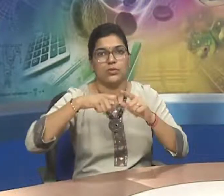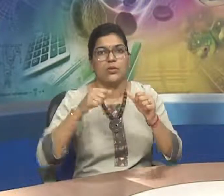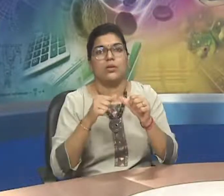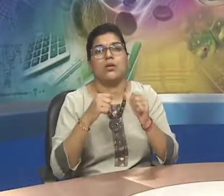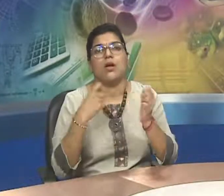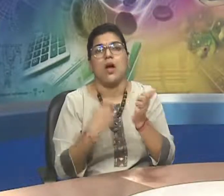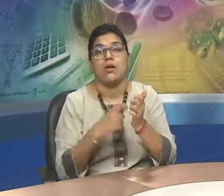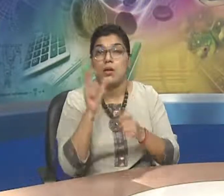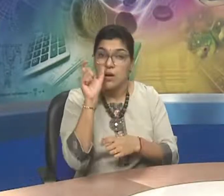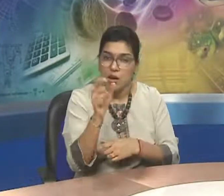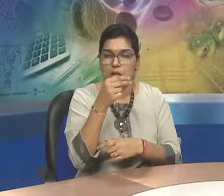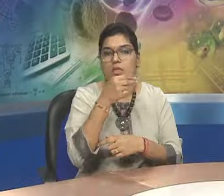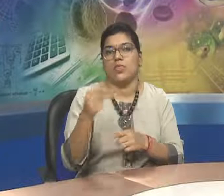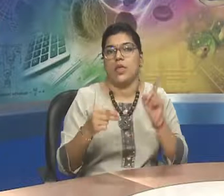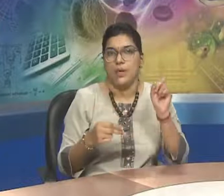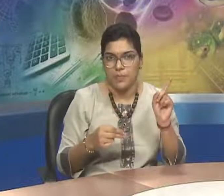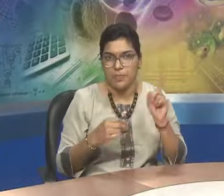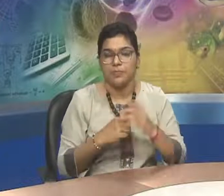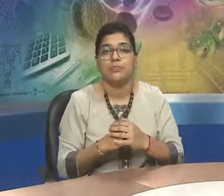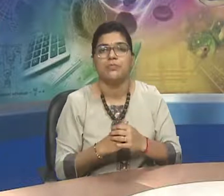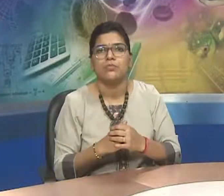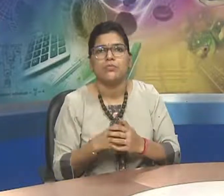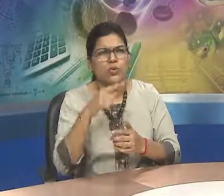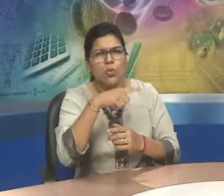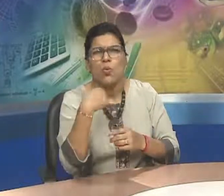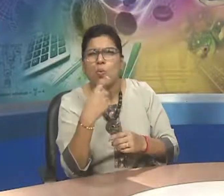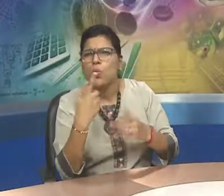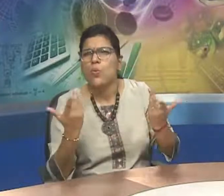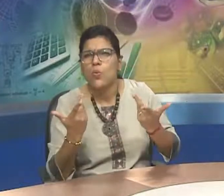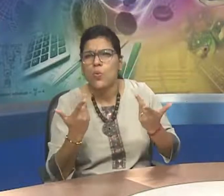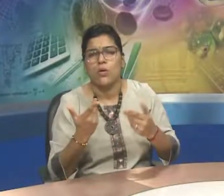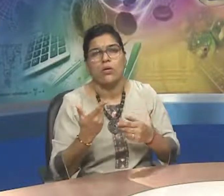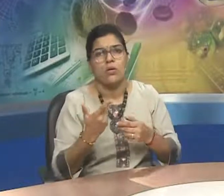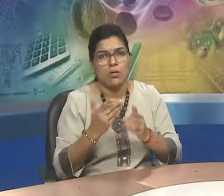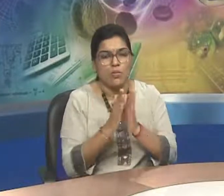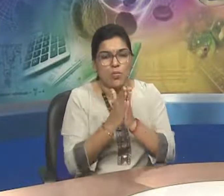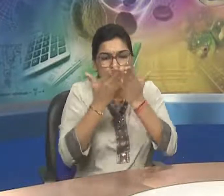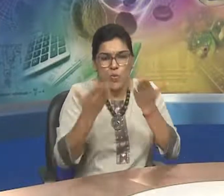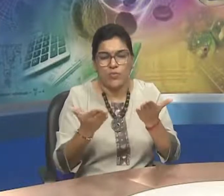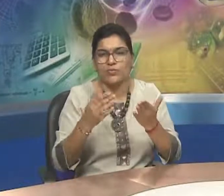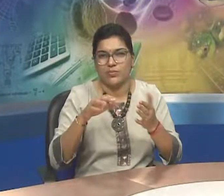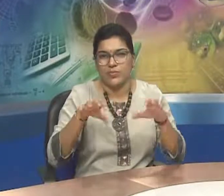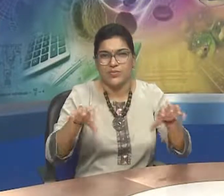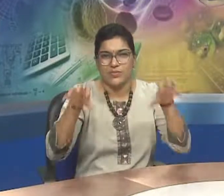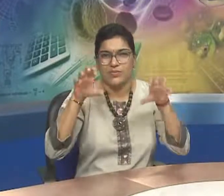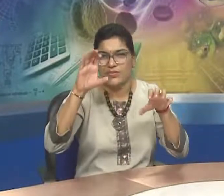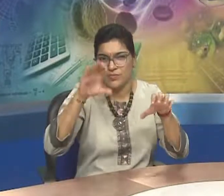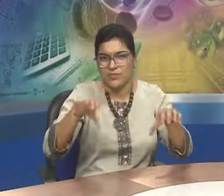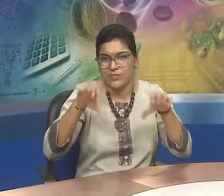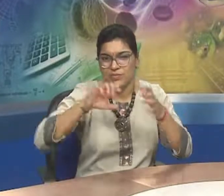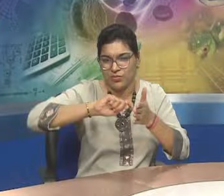when we talk about the Constitution. His name is Dr. B.R.